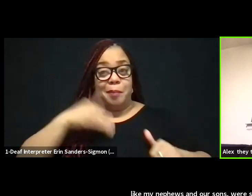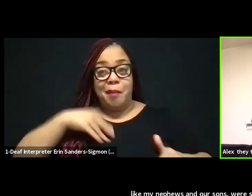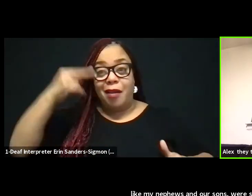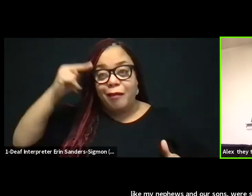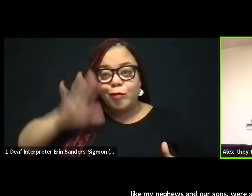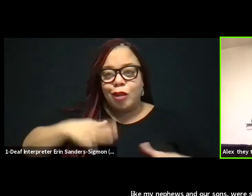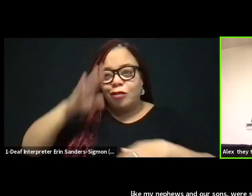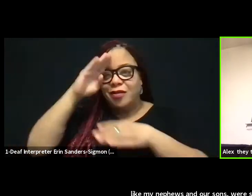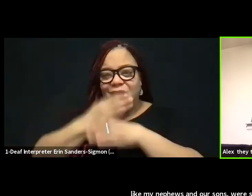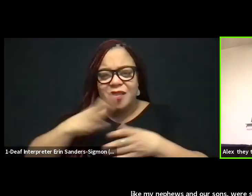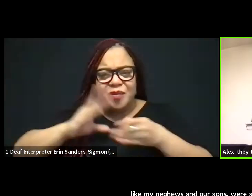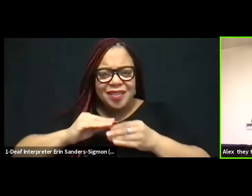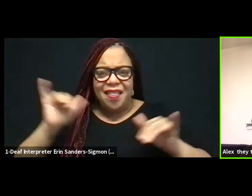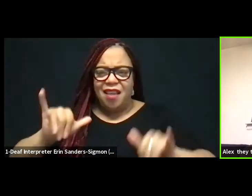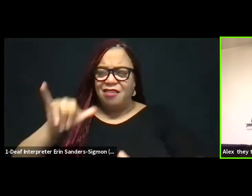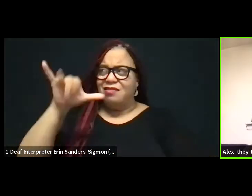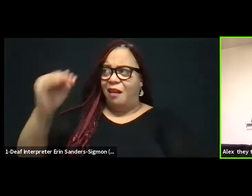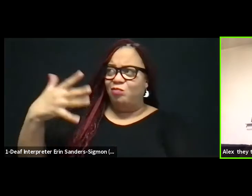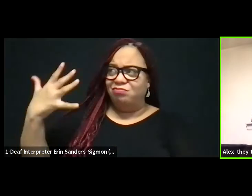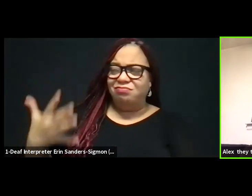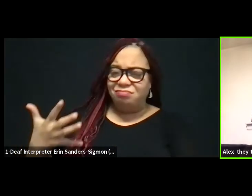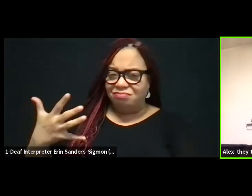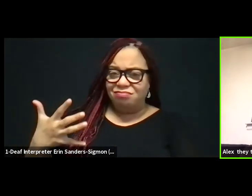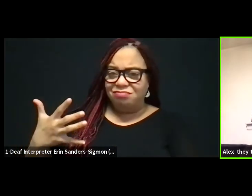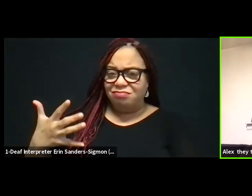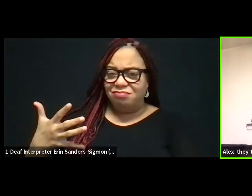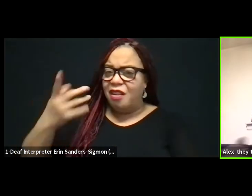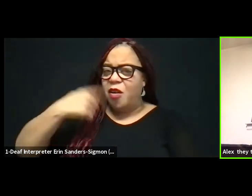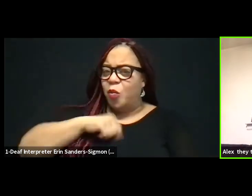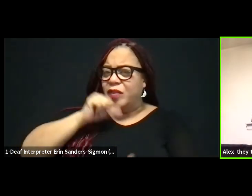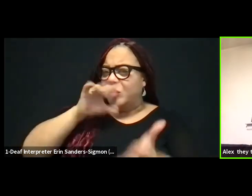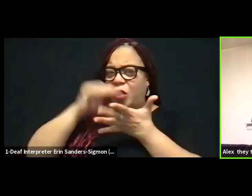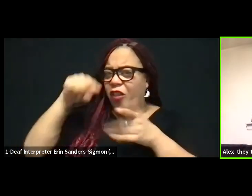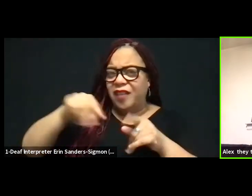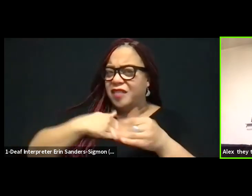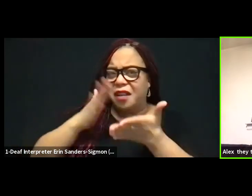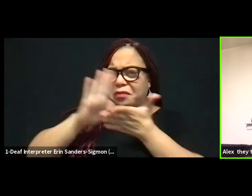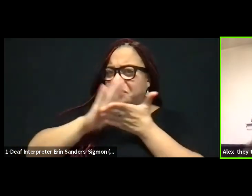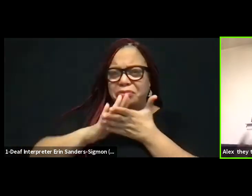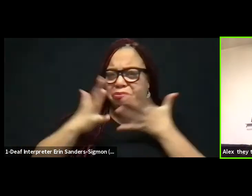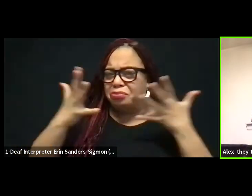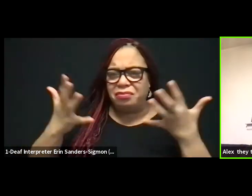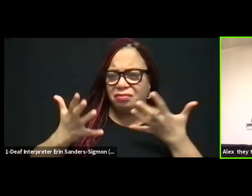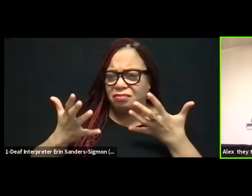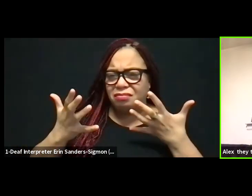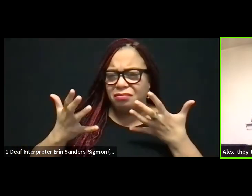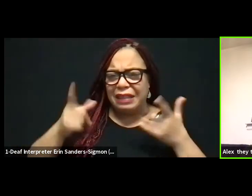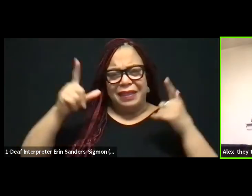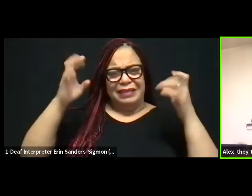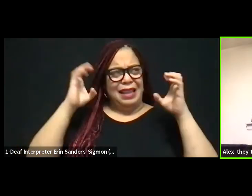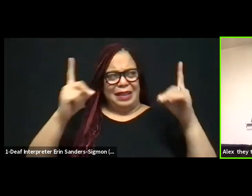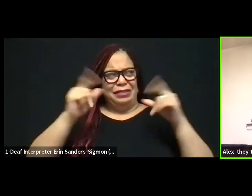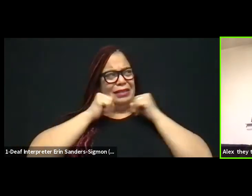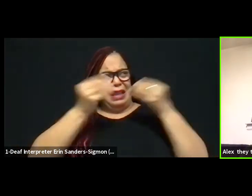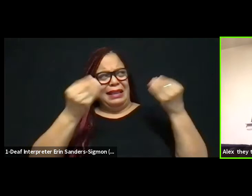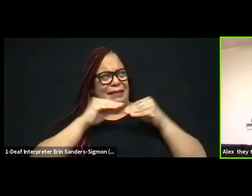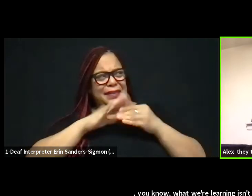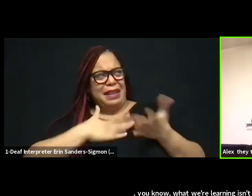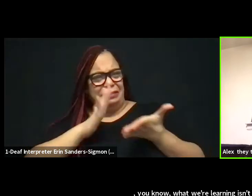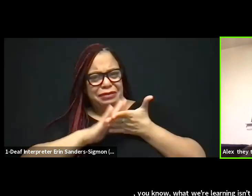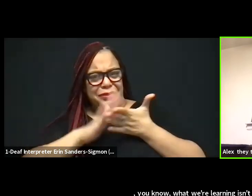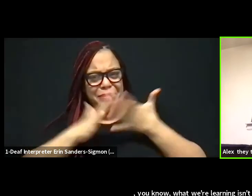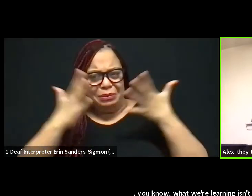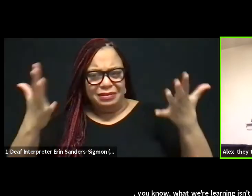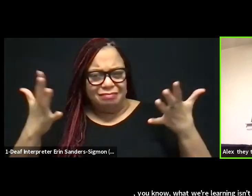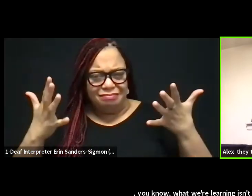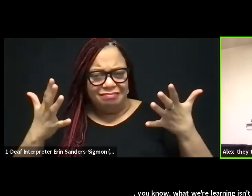our schools, you know, what we're learning isn't gravitated in our ancestral spirit, in our wisdom, in our knowledge, in our history, in